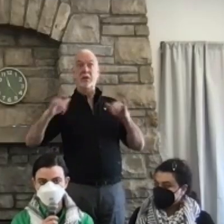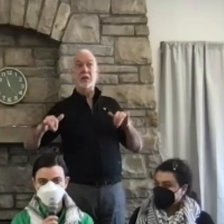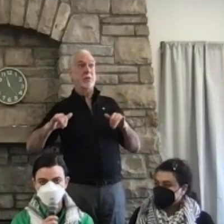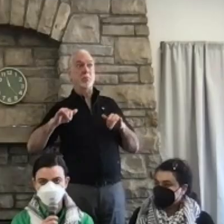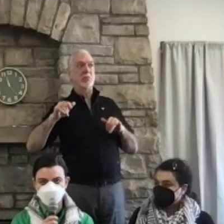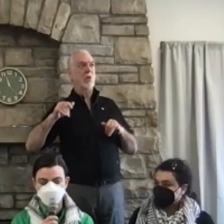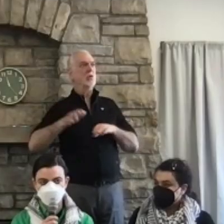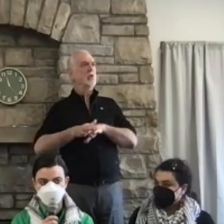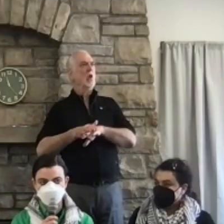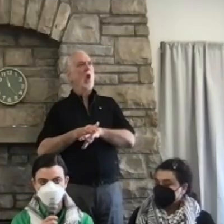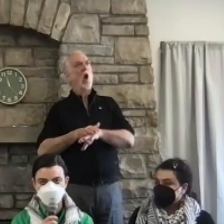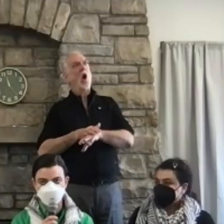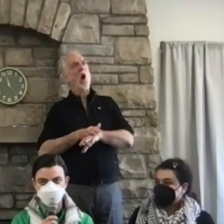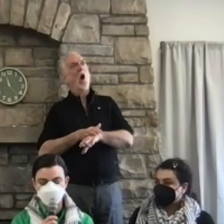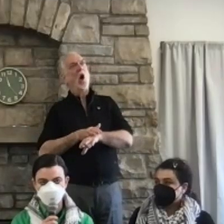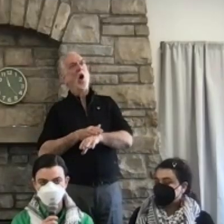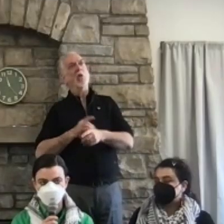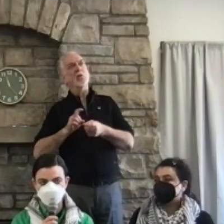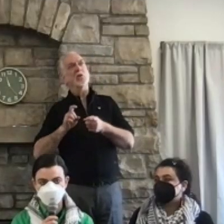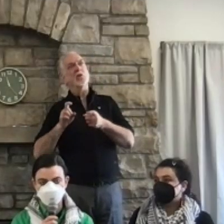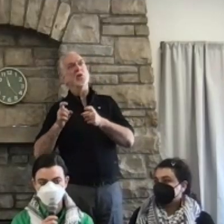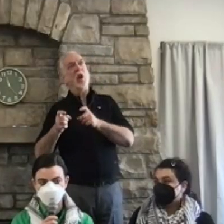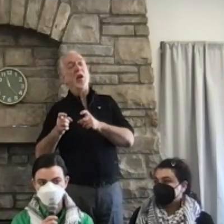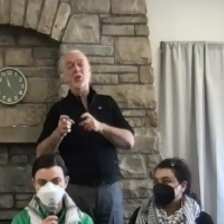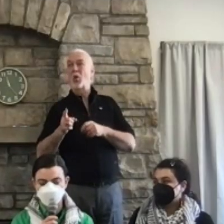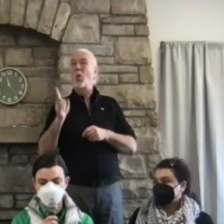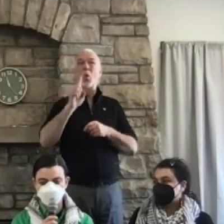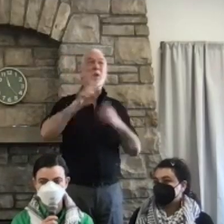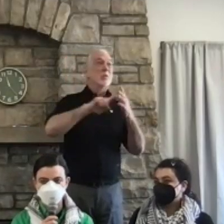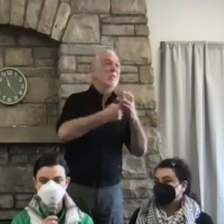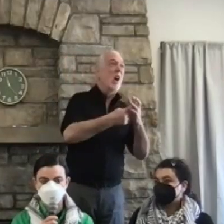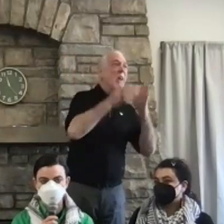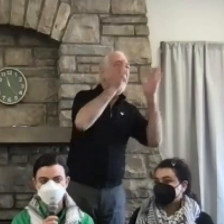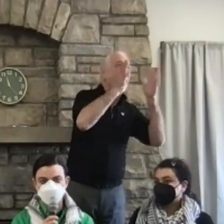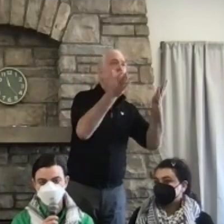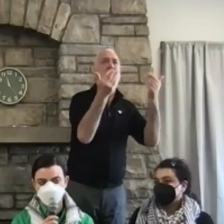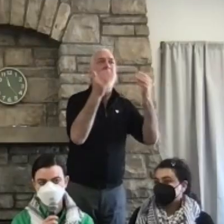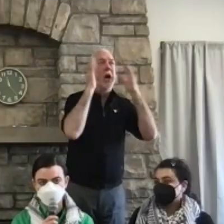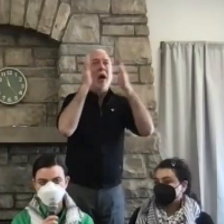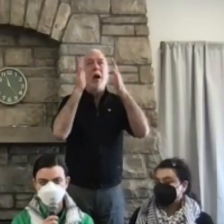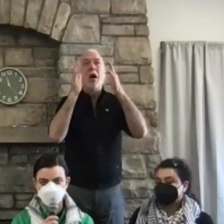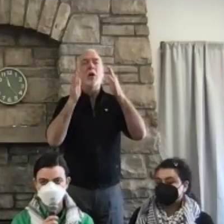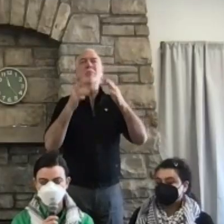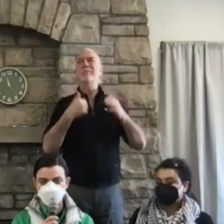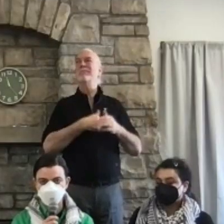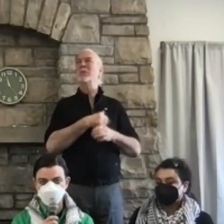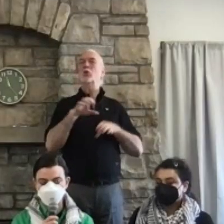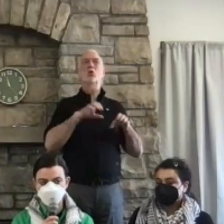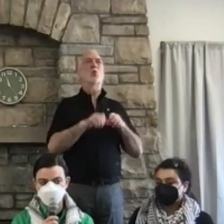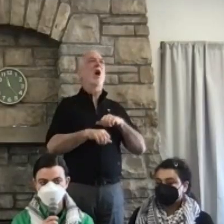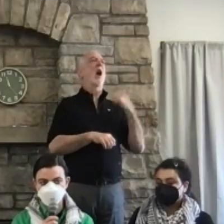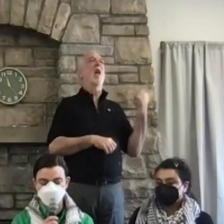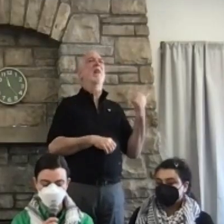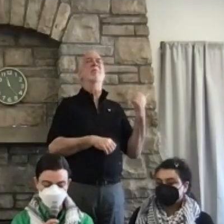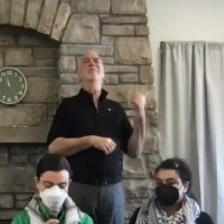changing fast enough, or when we don't even know where to start because nobody is listening to us, it means doing other things to fill in those gaps, such as forms